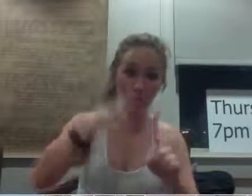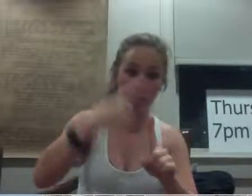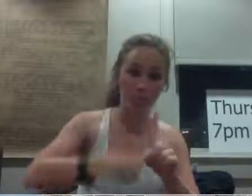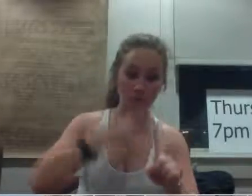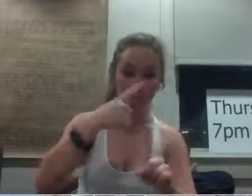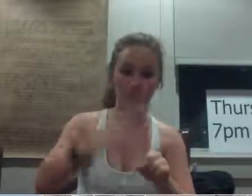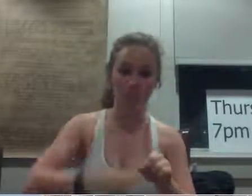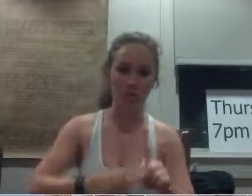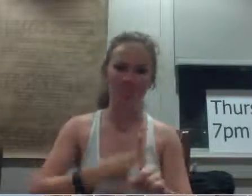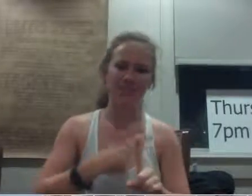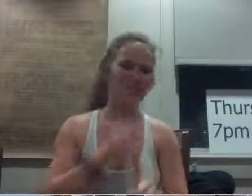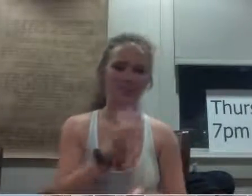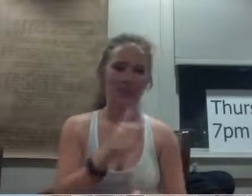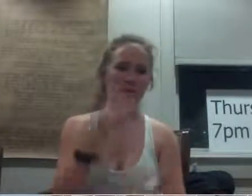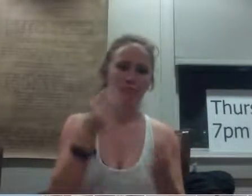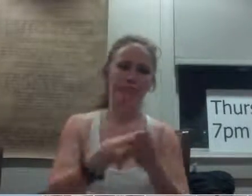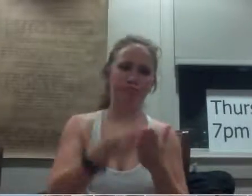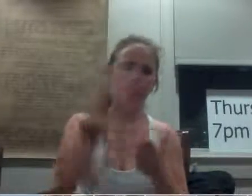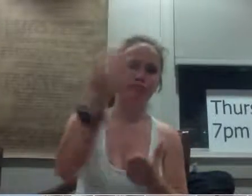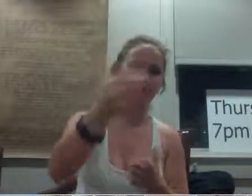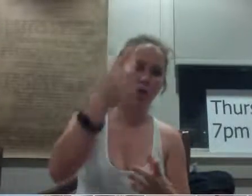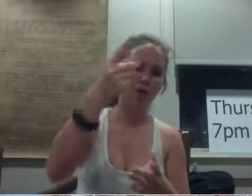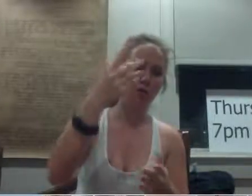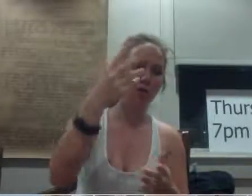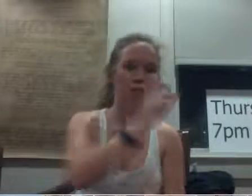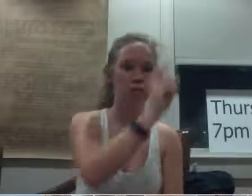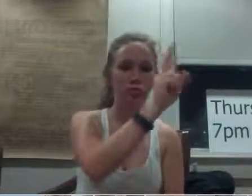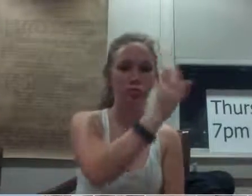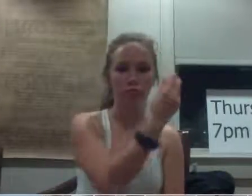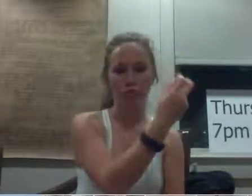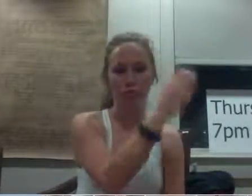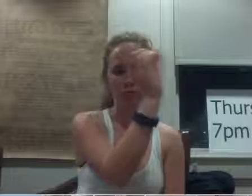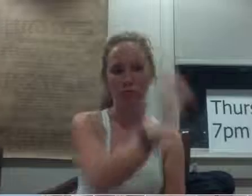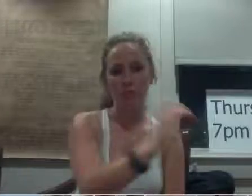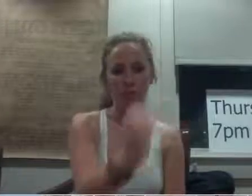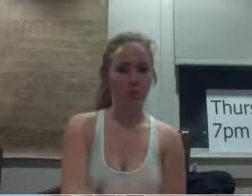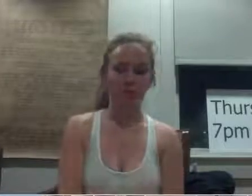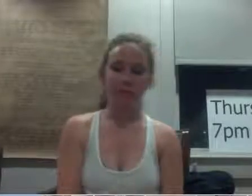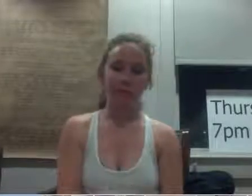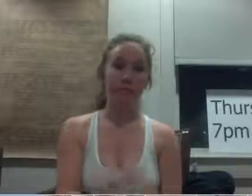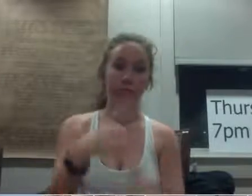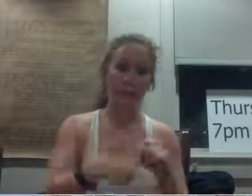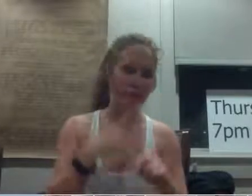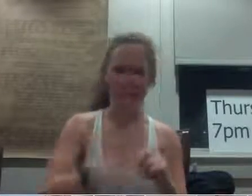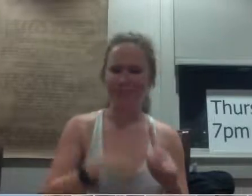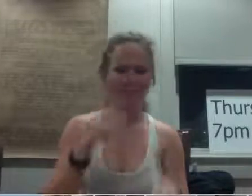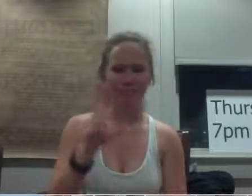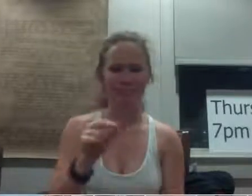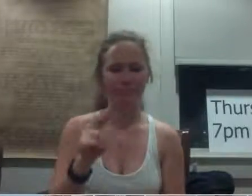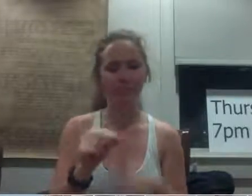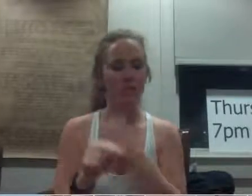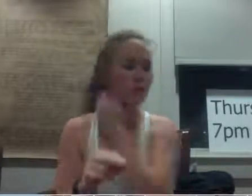rate monthly. You don't pay 12% monthly. That's crazy. That would be too